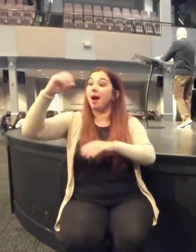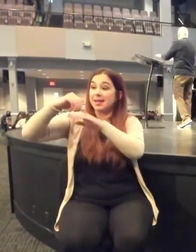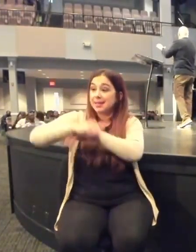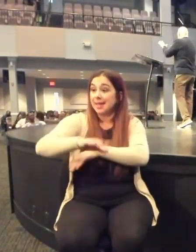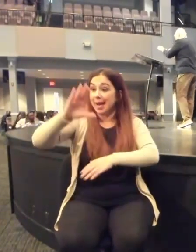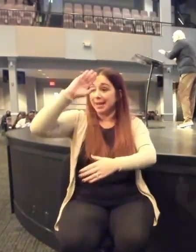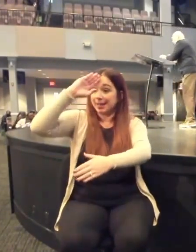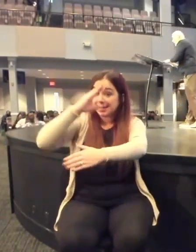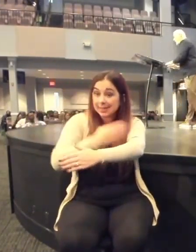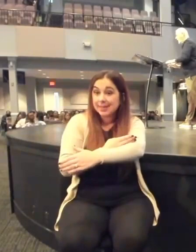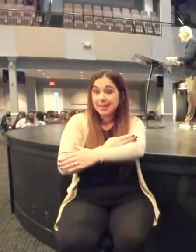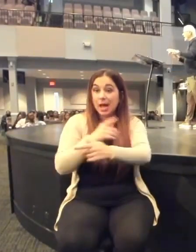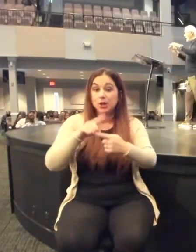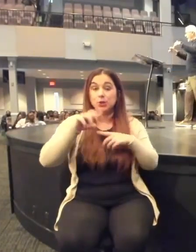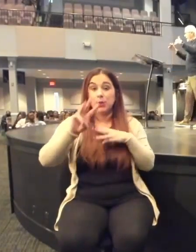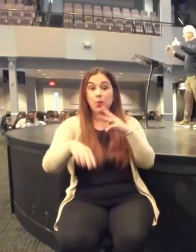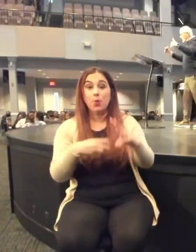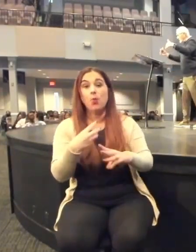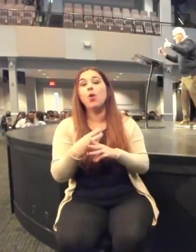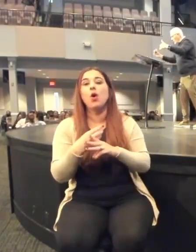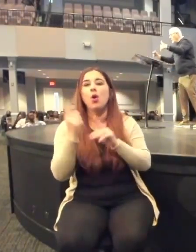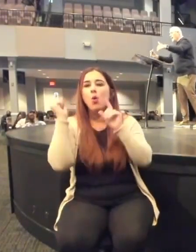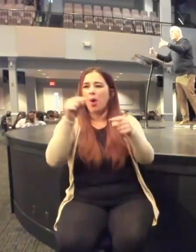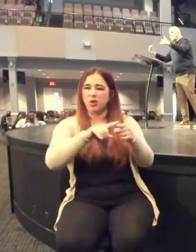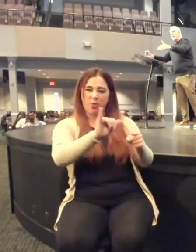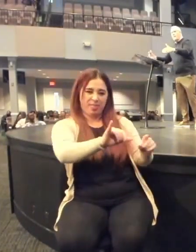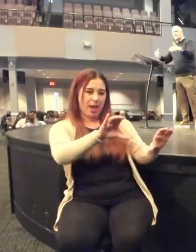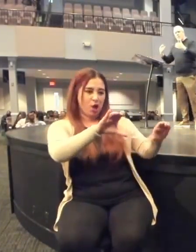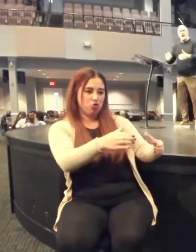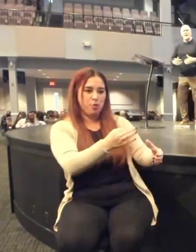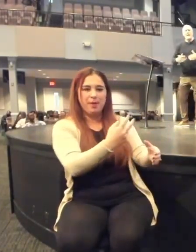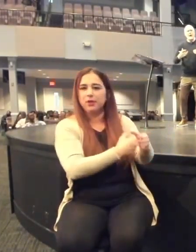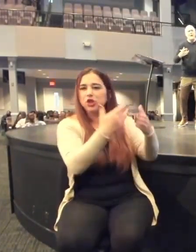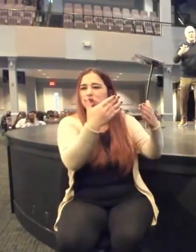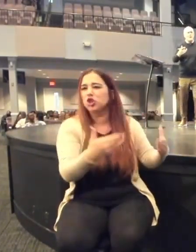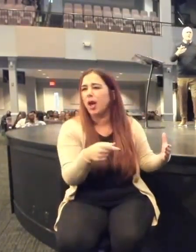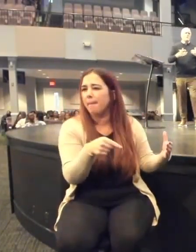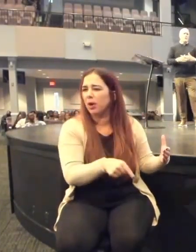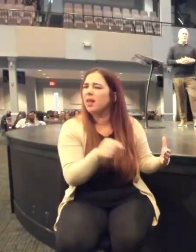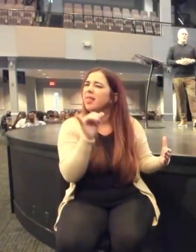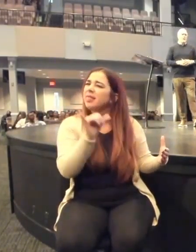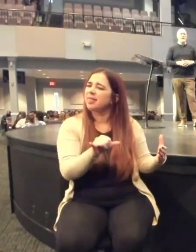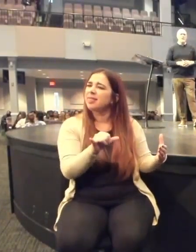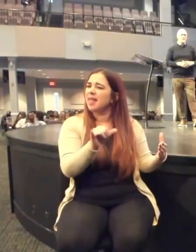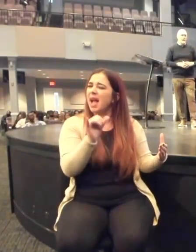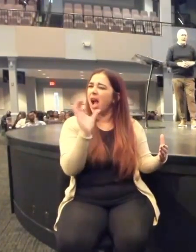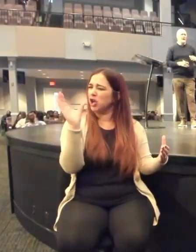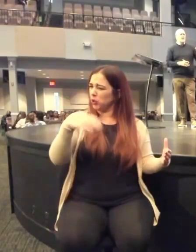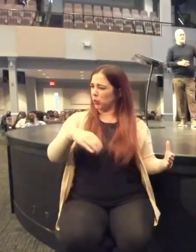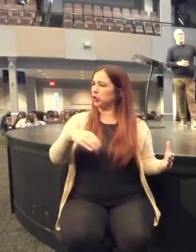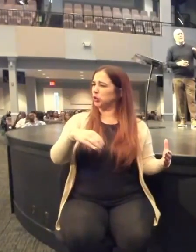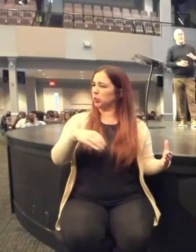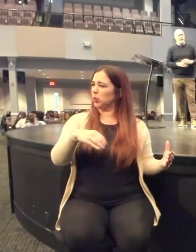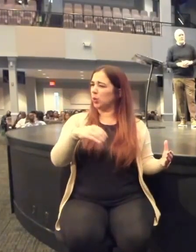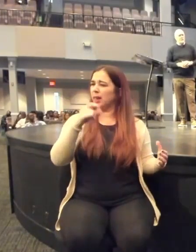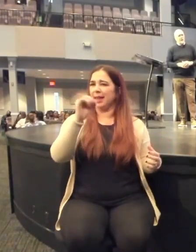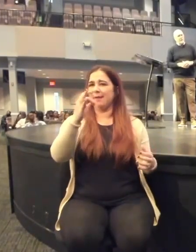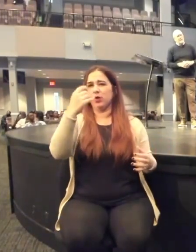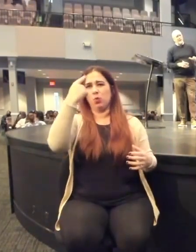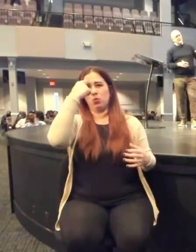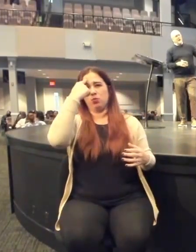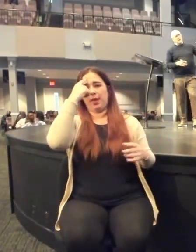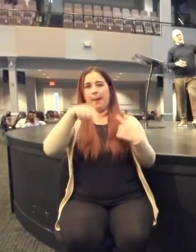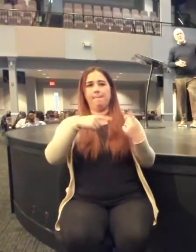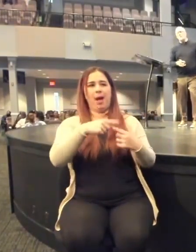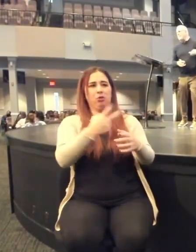own son into our world, came to this group of shepherds. Quite unusual if you really understand something about the